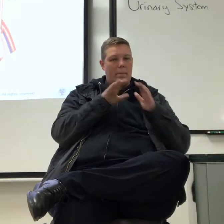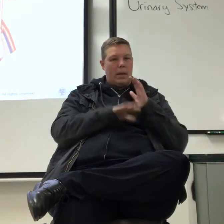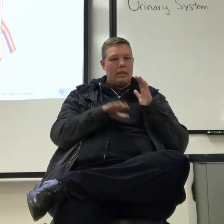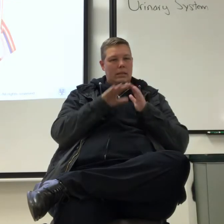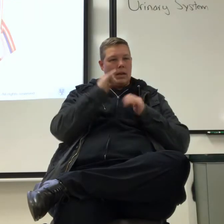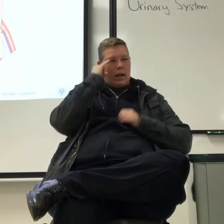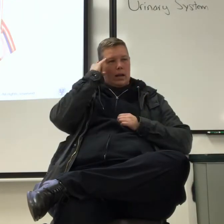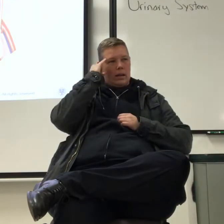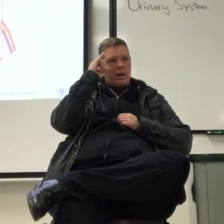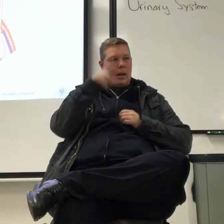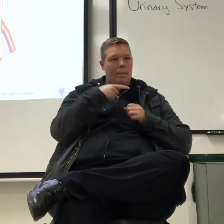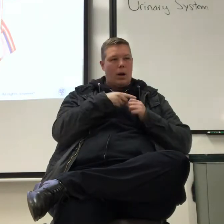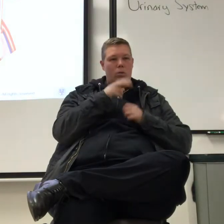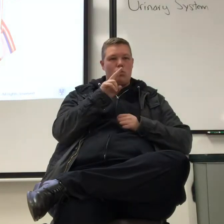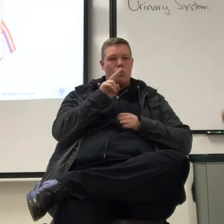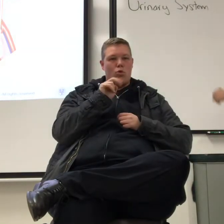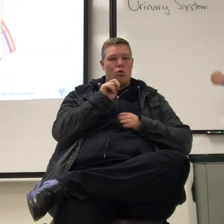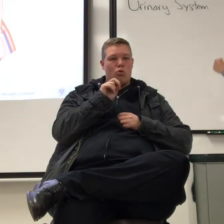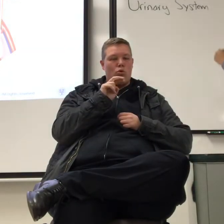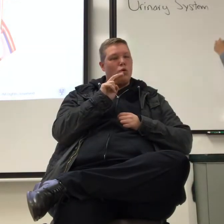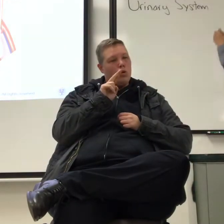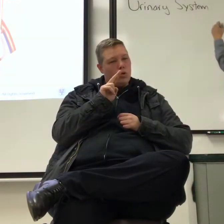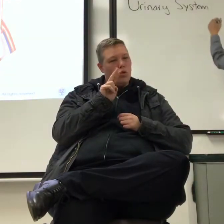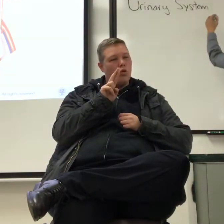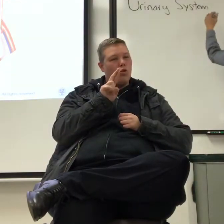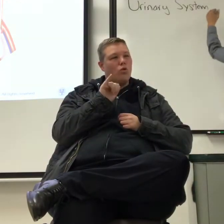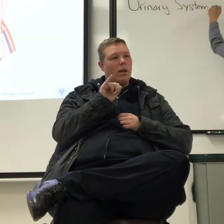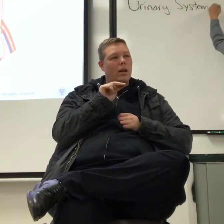is to study how the kidneys produce urine.